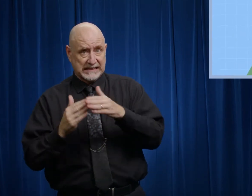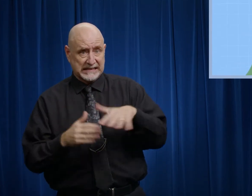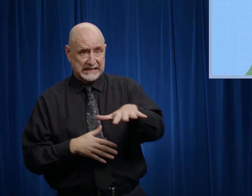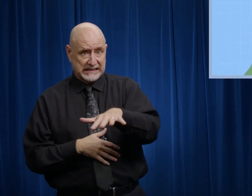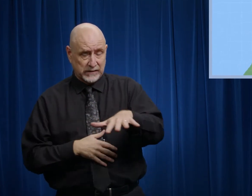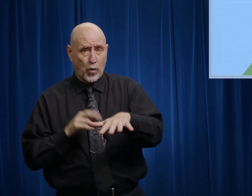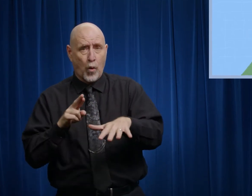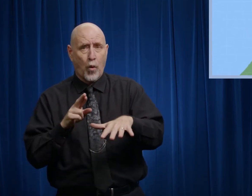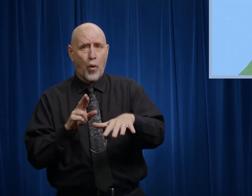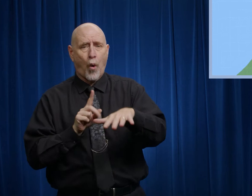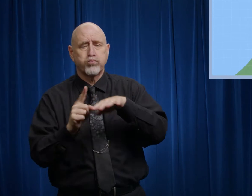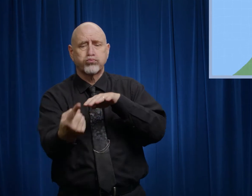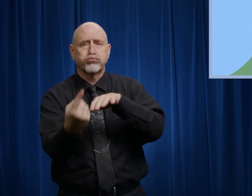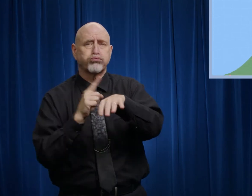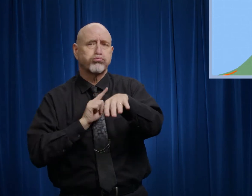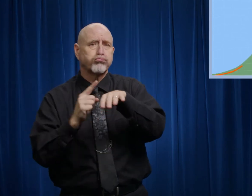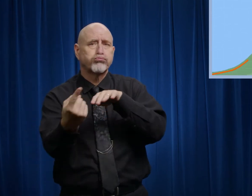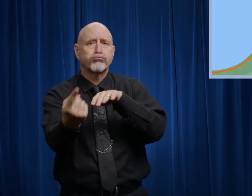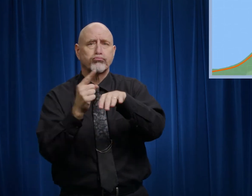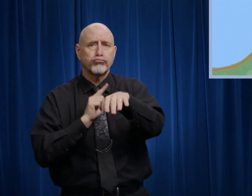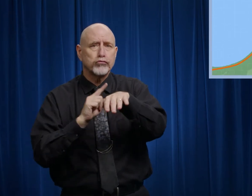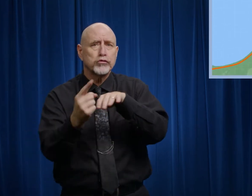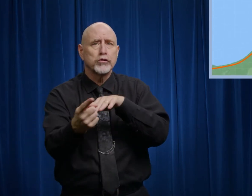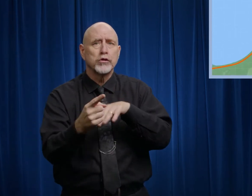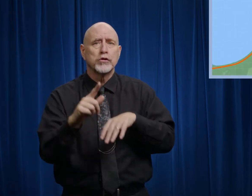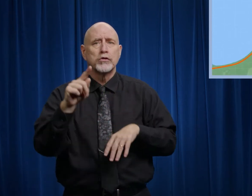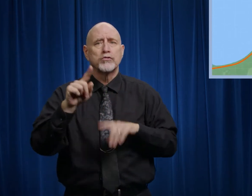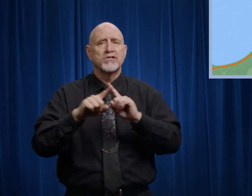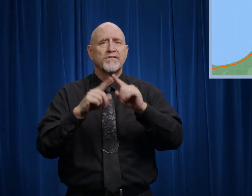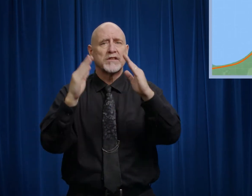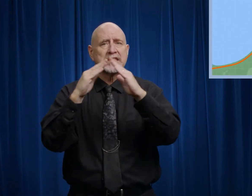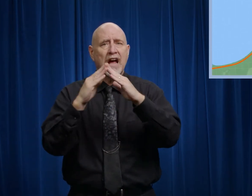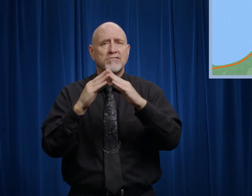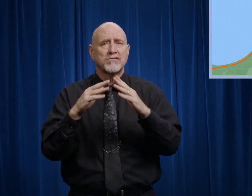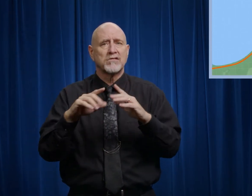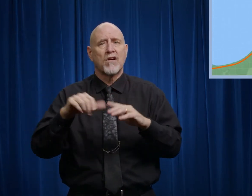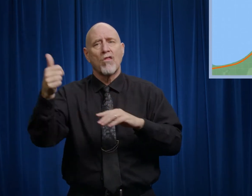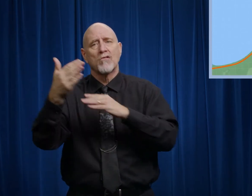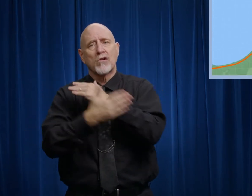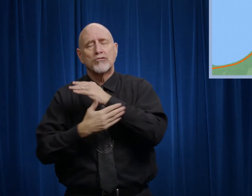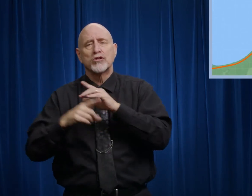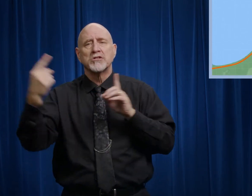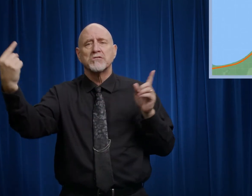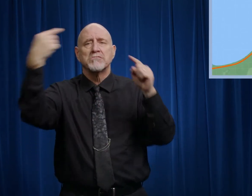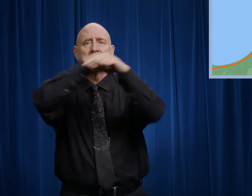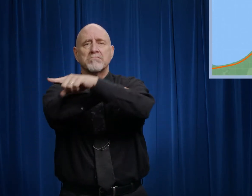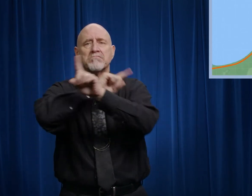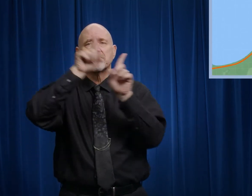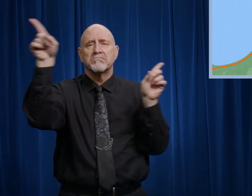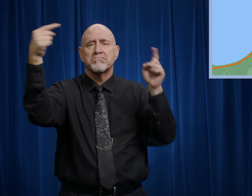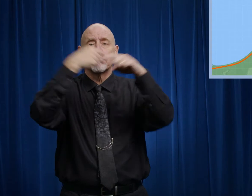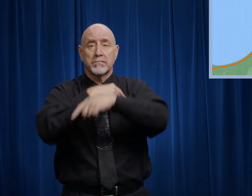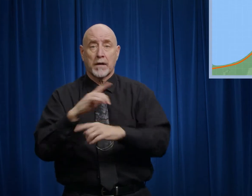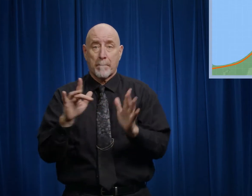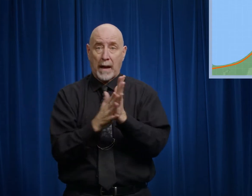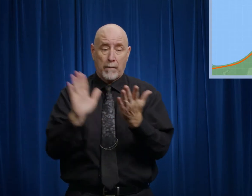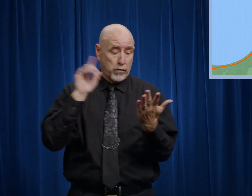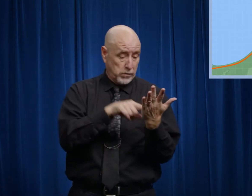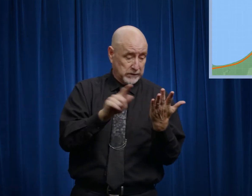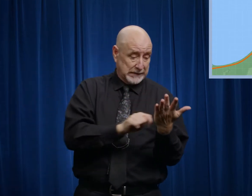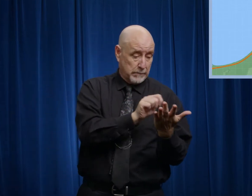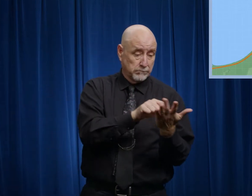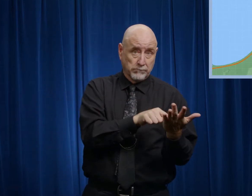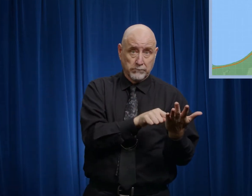this ancient city or passed by it on the way to either trade towns and rival countries. In